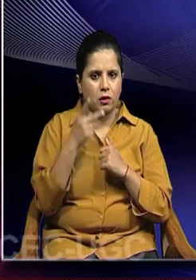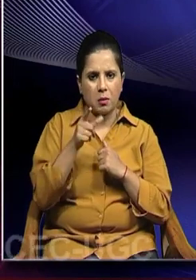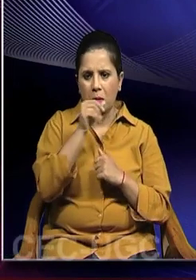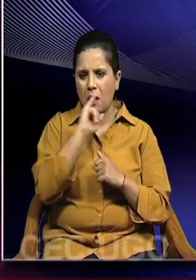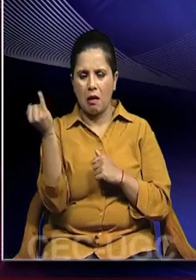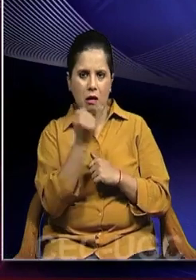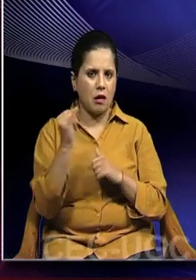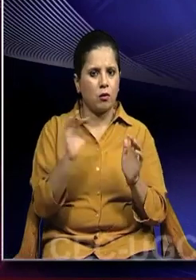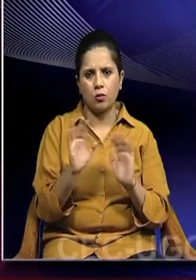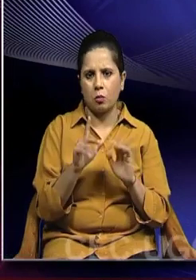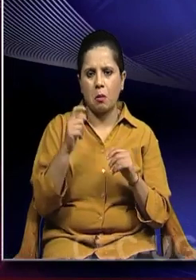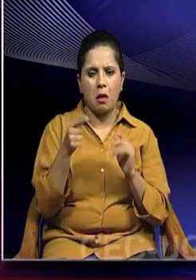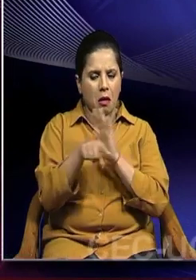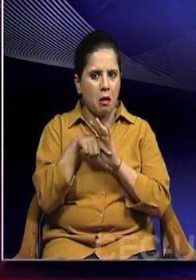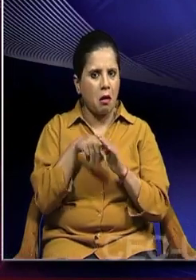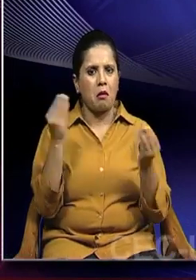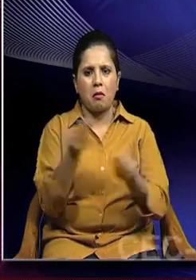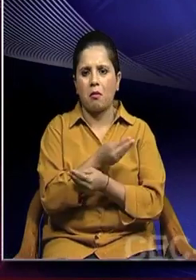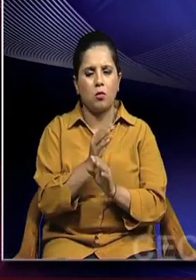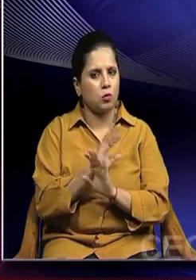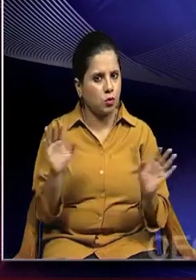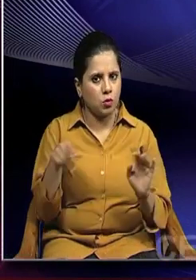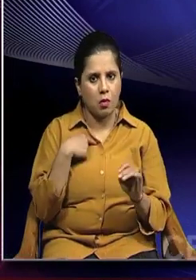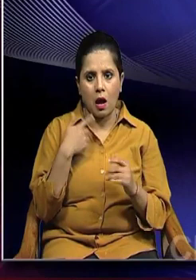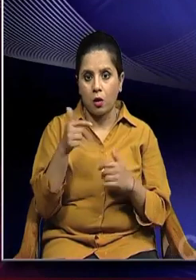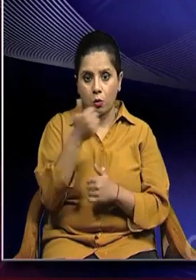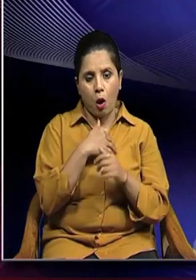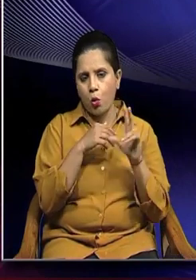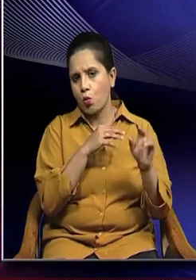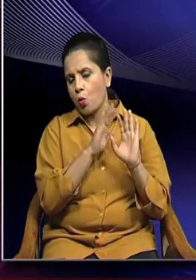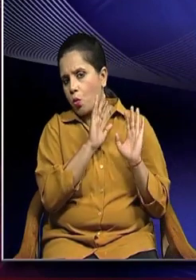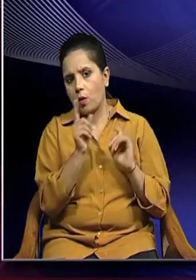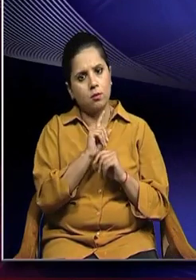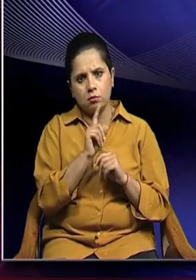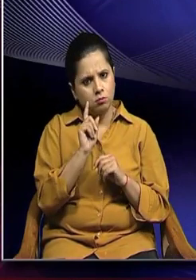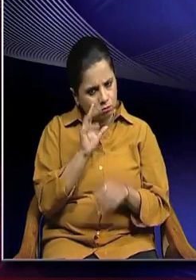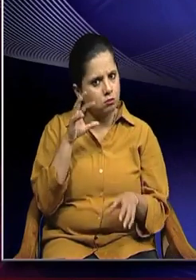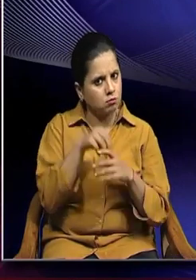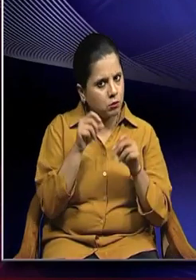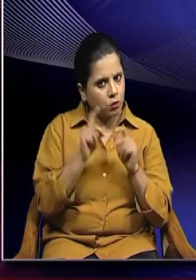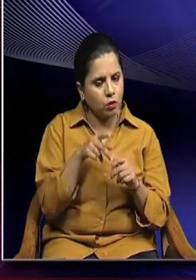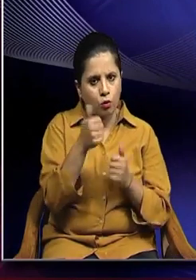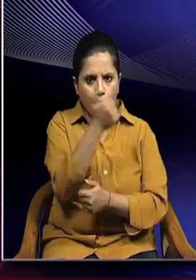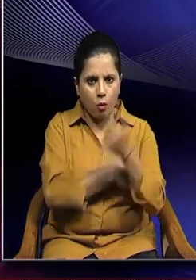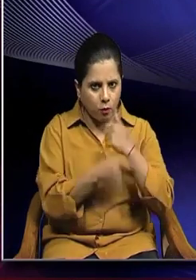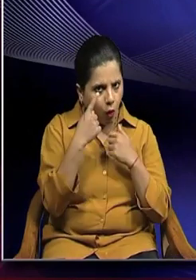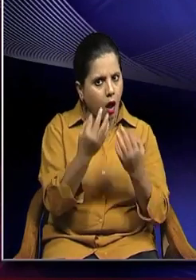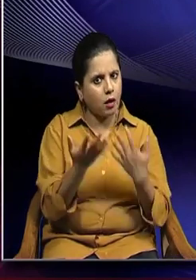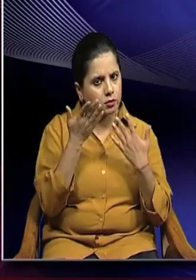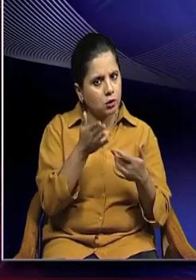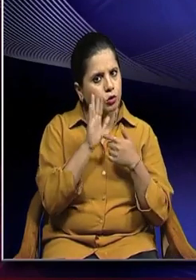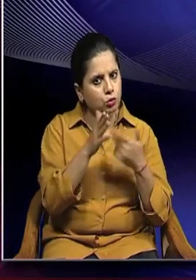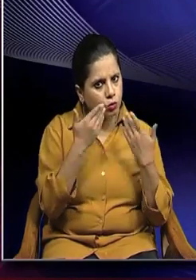avoid negative competition. We should not deny to the competition, because competition is there to create excellence. Competition